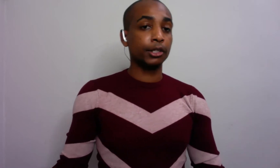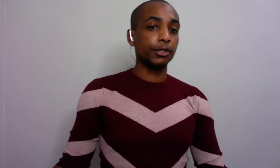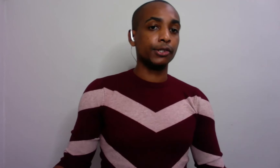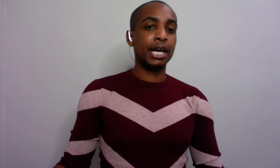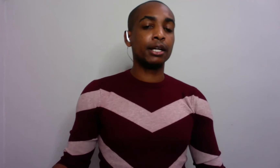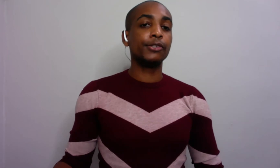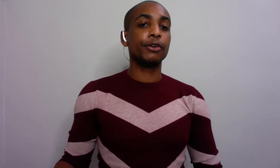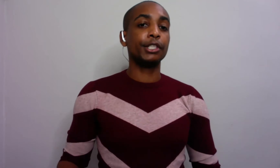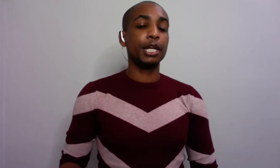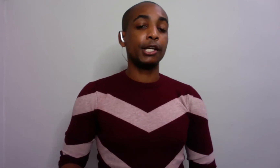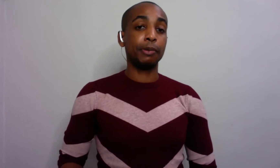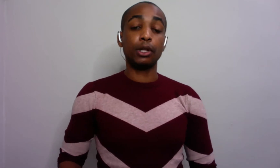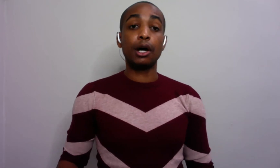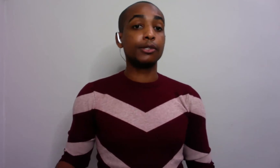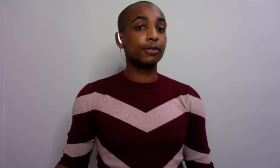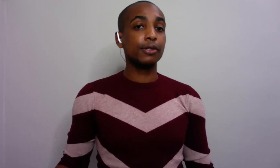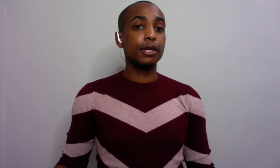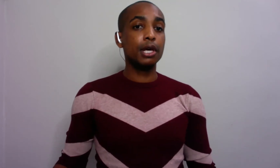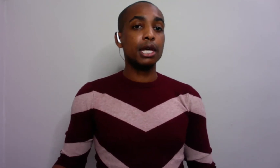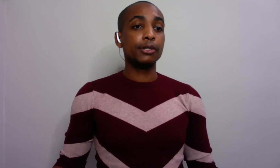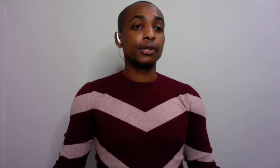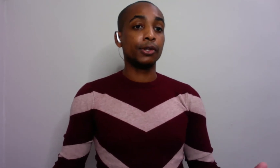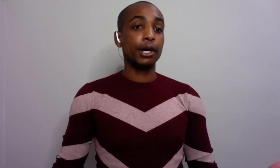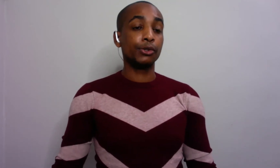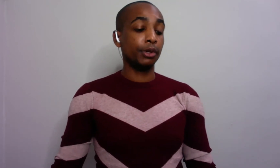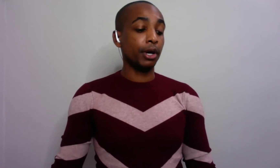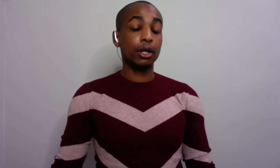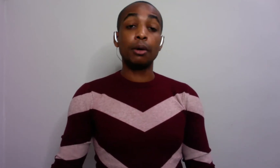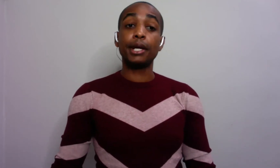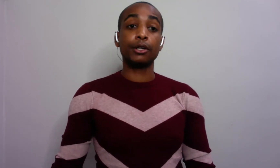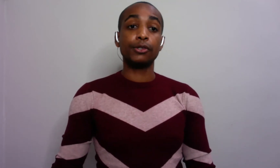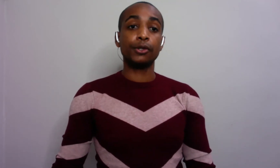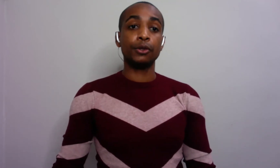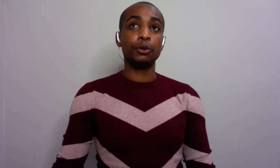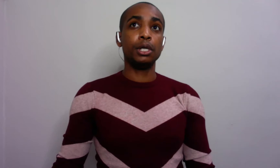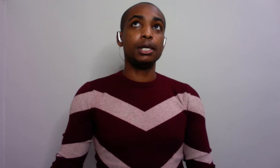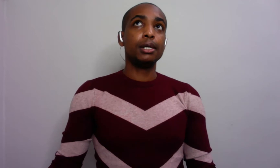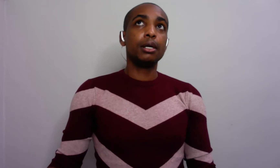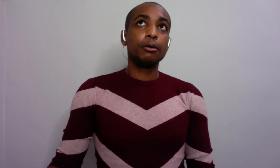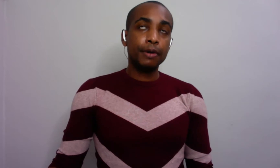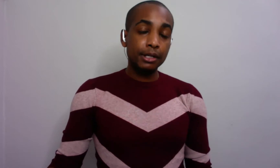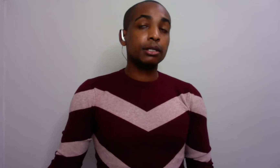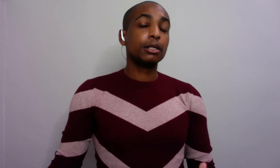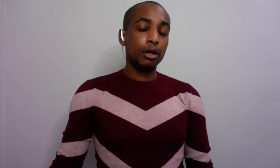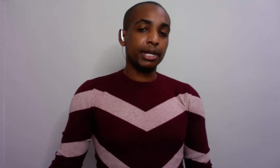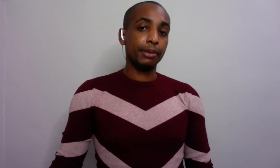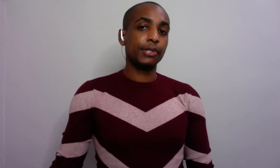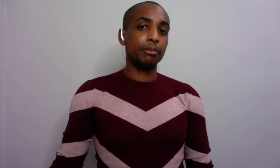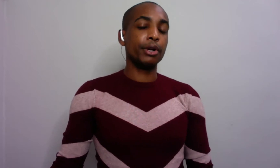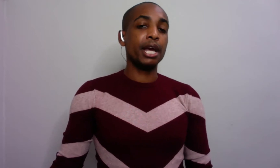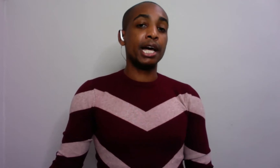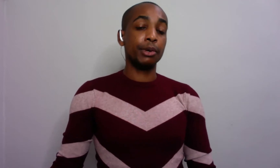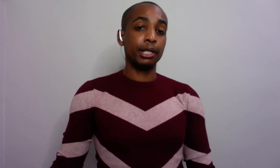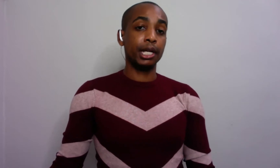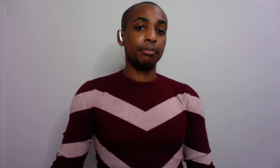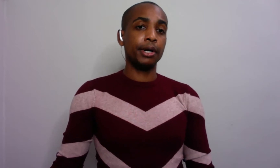or doctors. That consideration has been lost. It's also lost with our lawmakers who funded COVID, I would say,